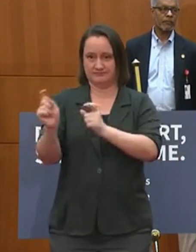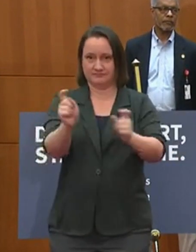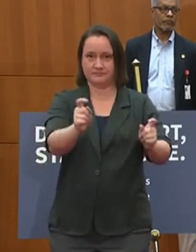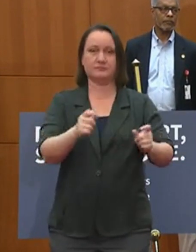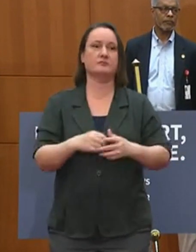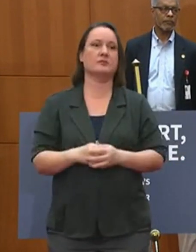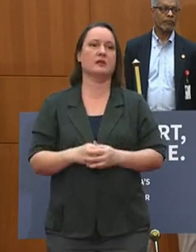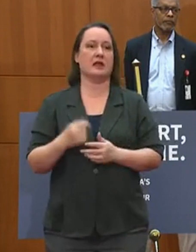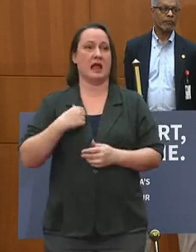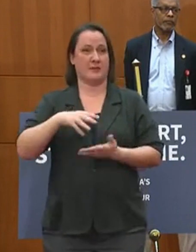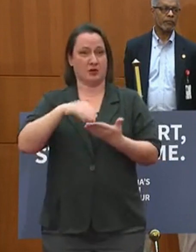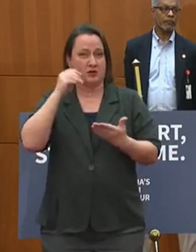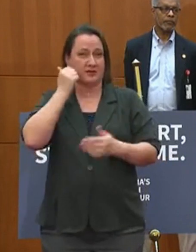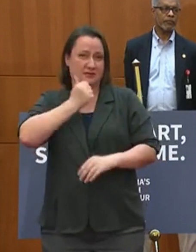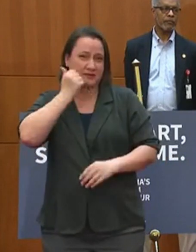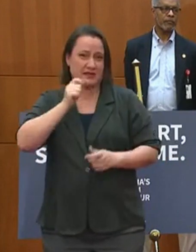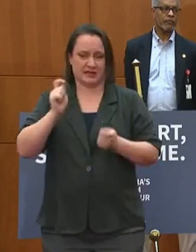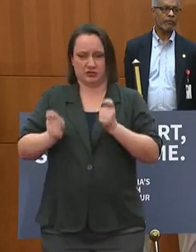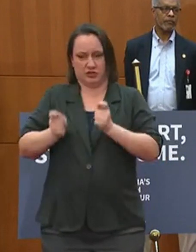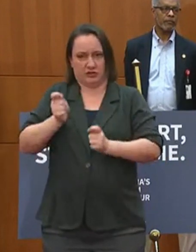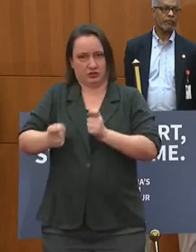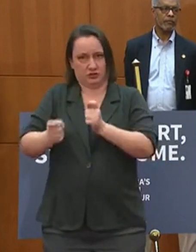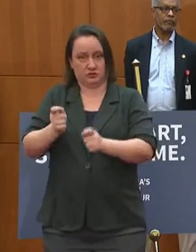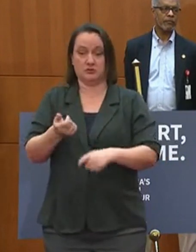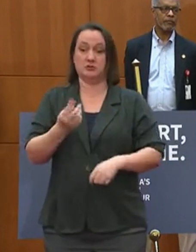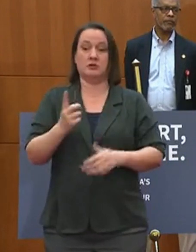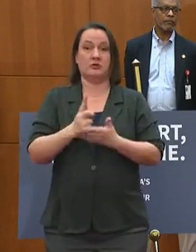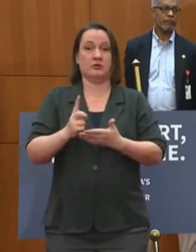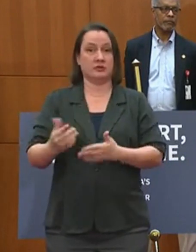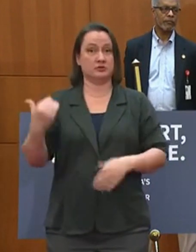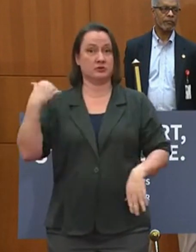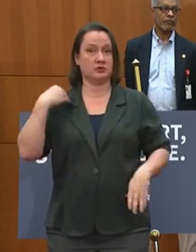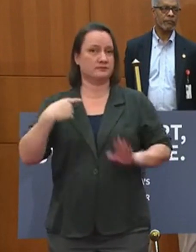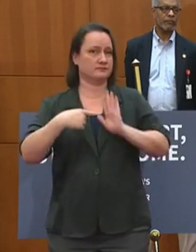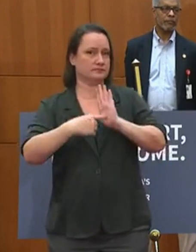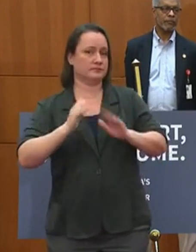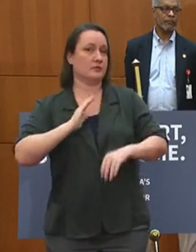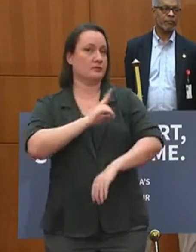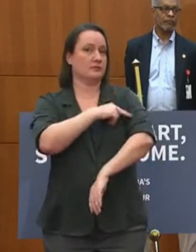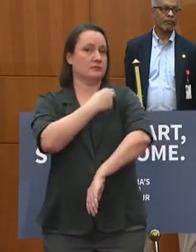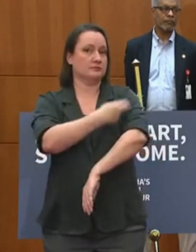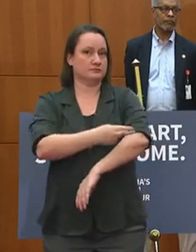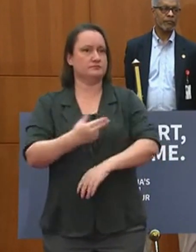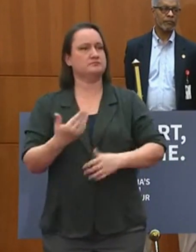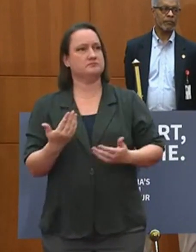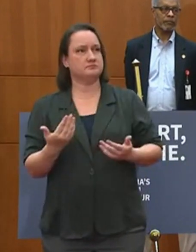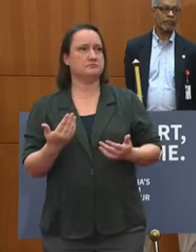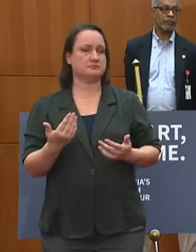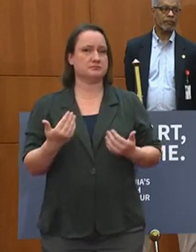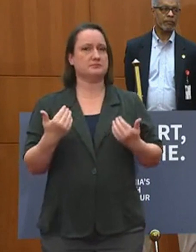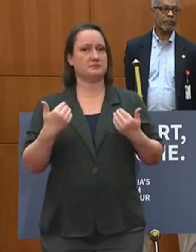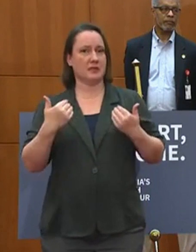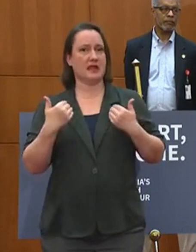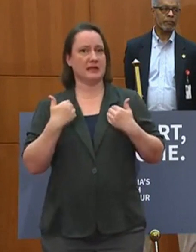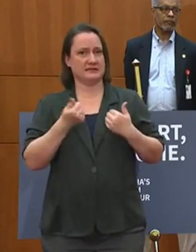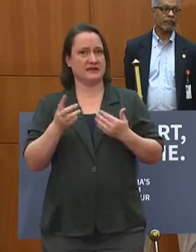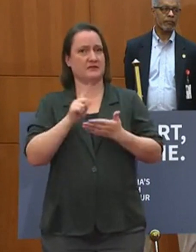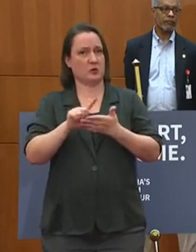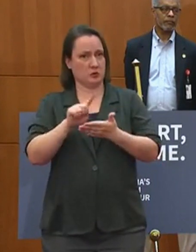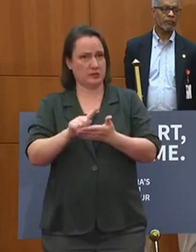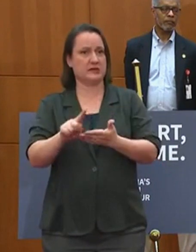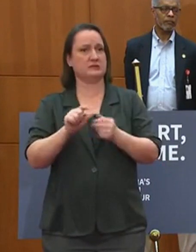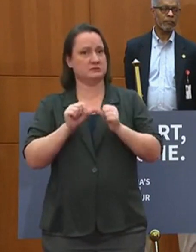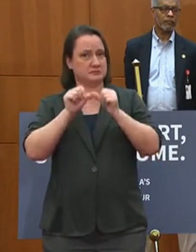by day that that is changing. Several weeks ago, for example, our hospitals had a number of weeks, but what we're